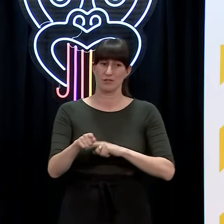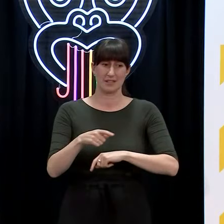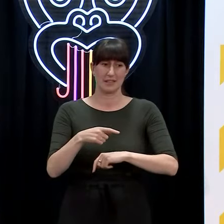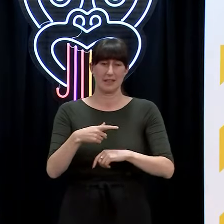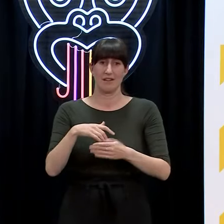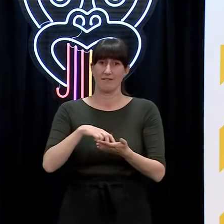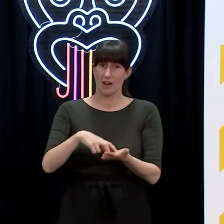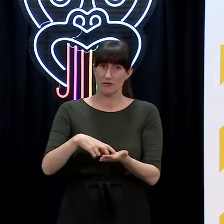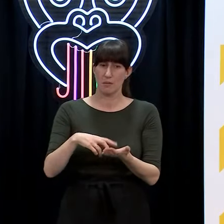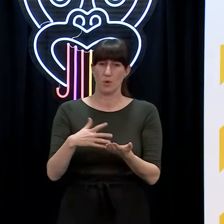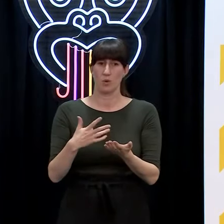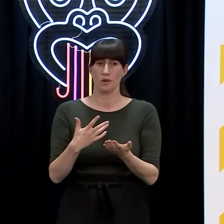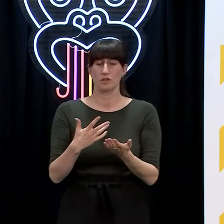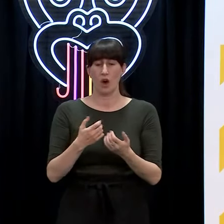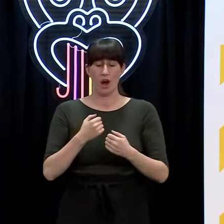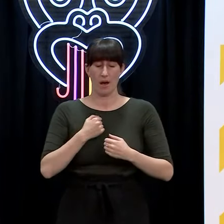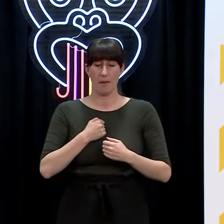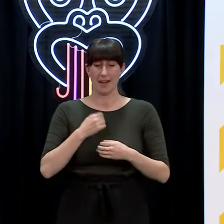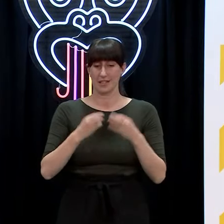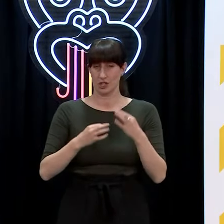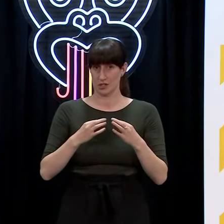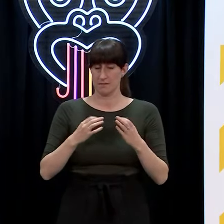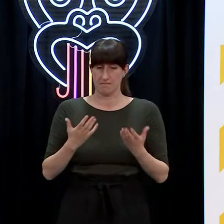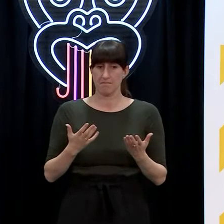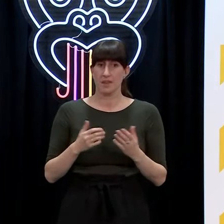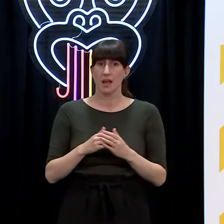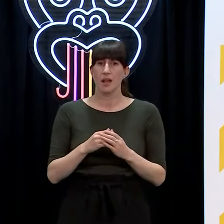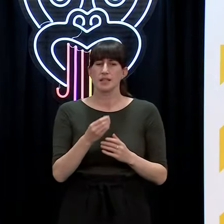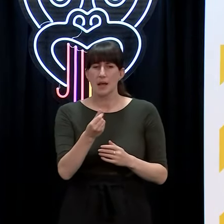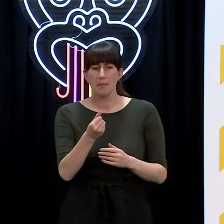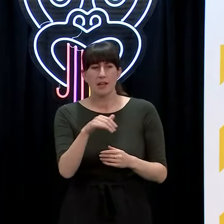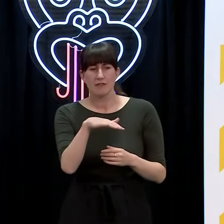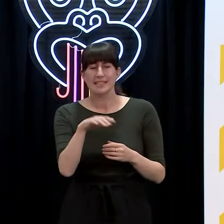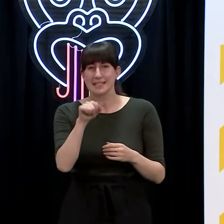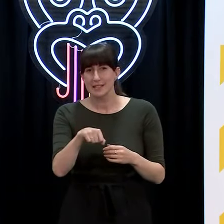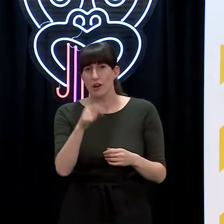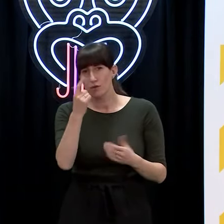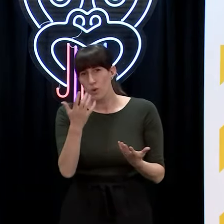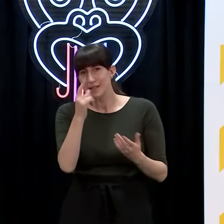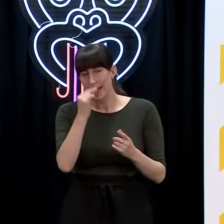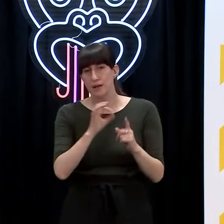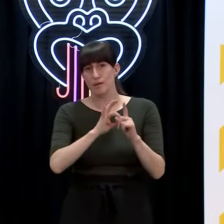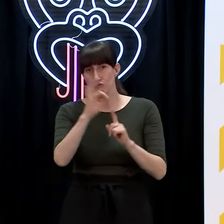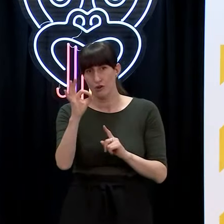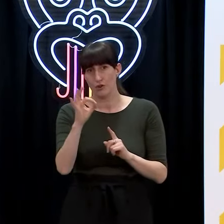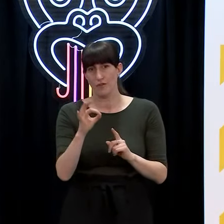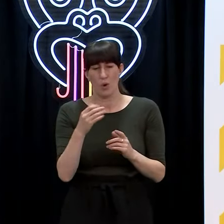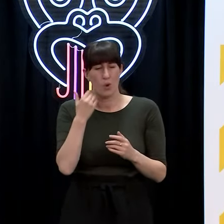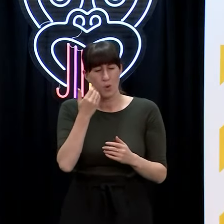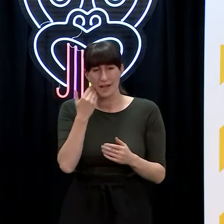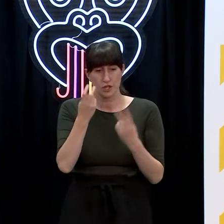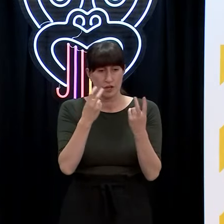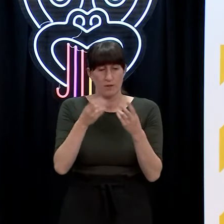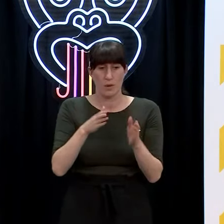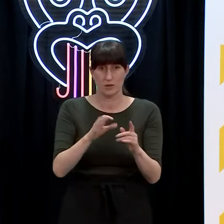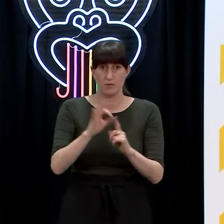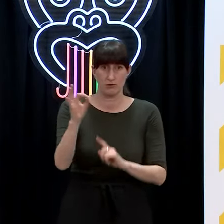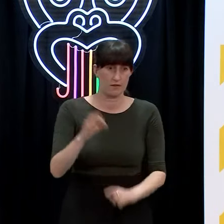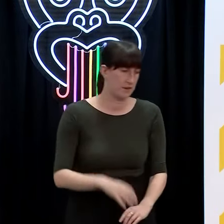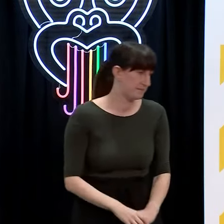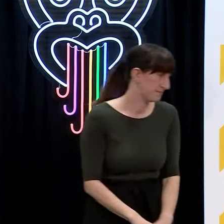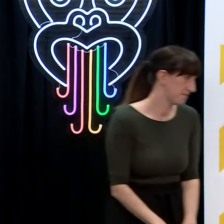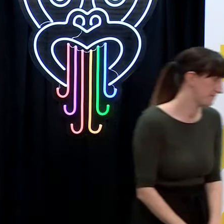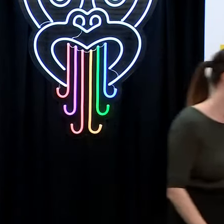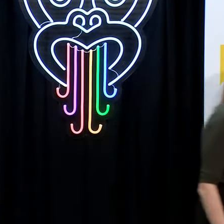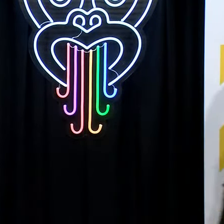that we've taken in that regard. Are there going to be things at the margins where we could say, well, we could do that better? Of course there will be, and we always look for those.